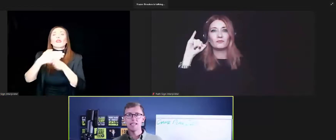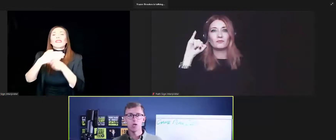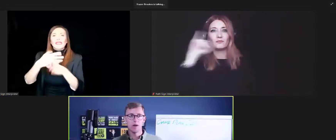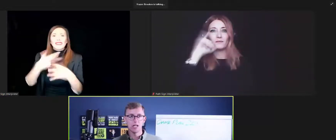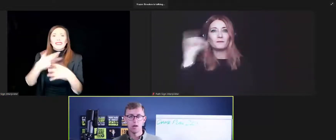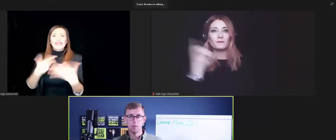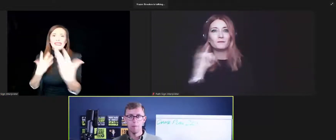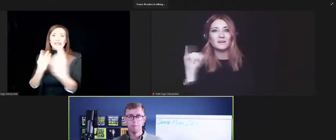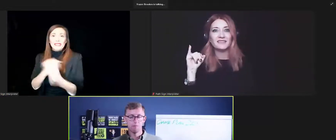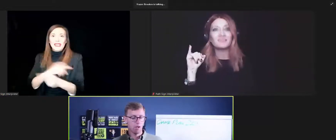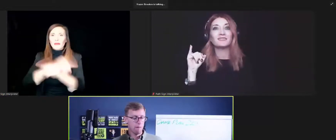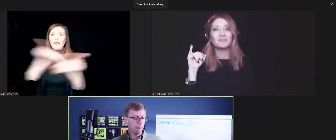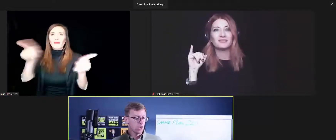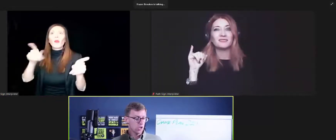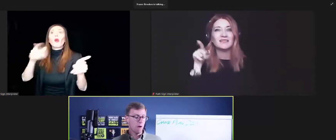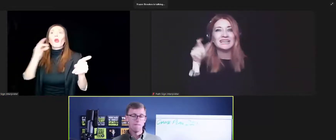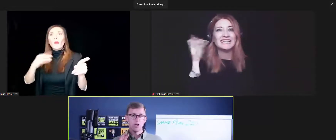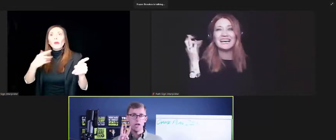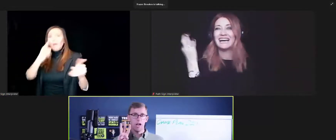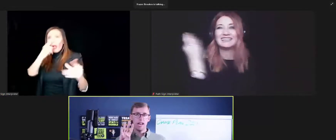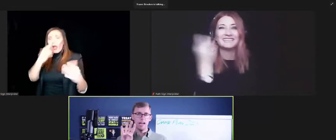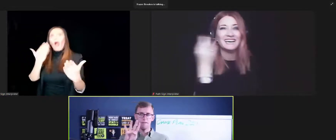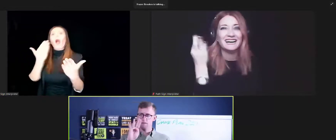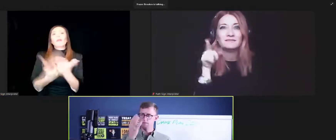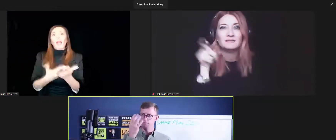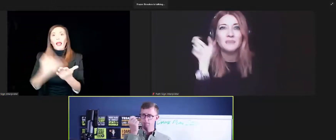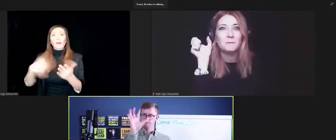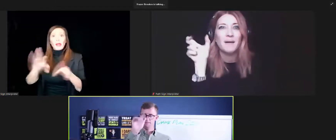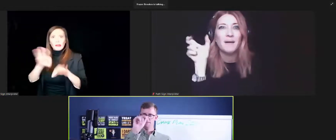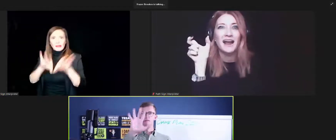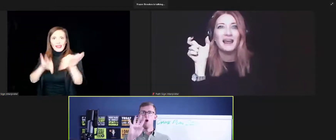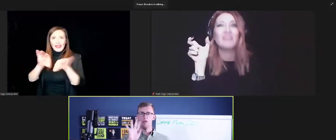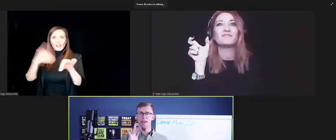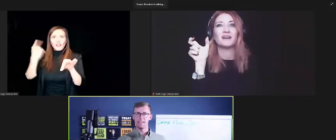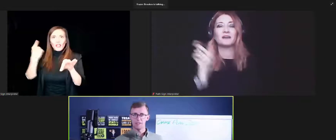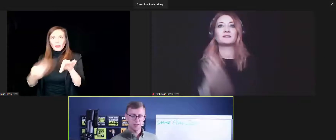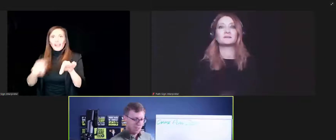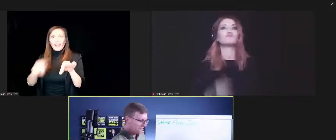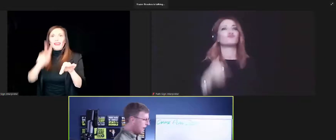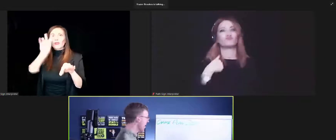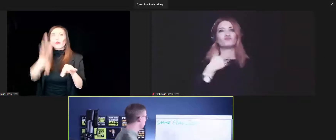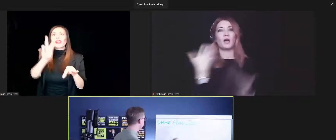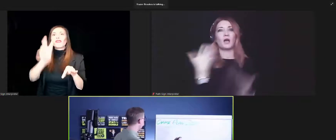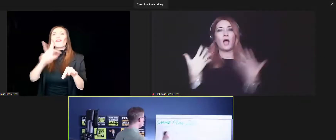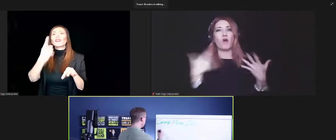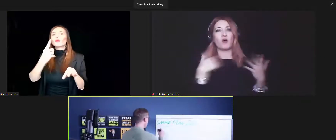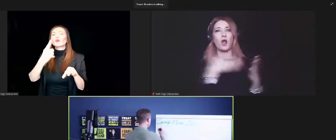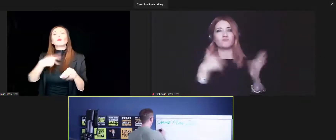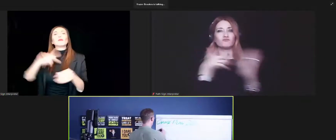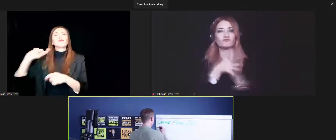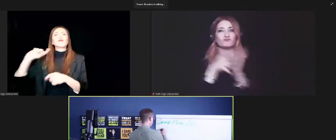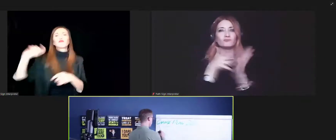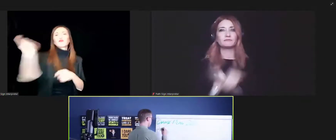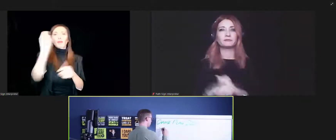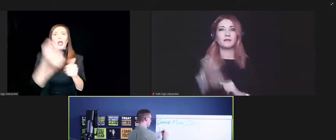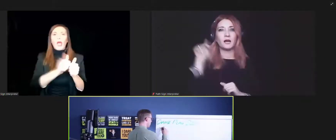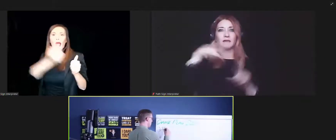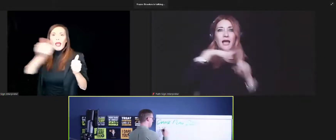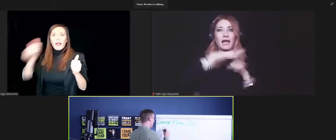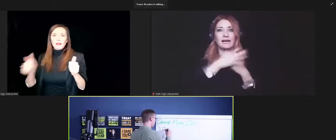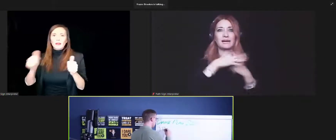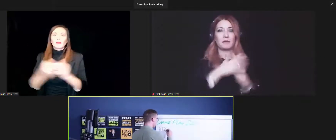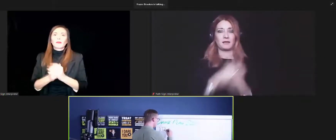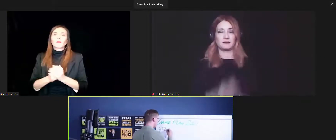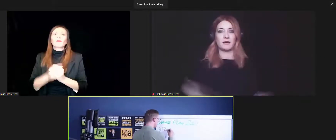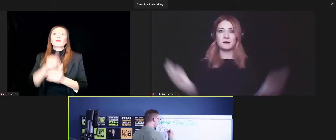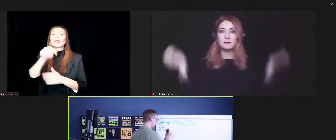dominate in 2021. So you're going to need 4 things, right? Number 1,